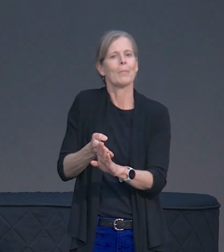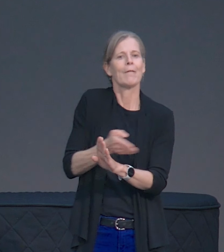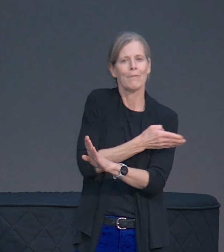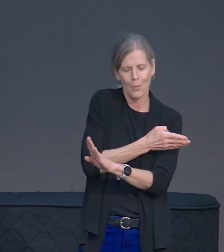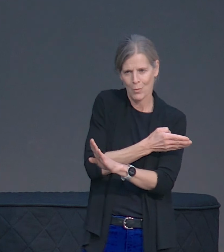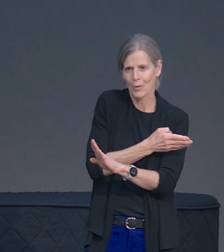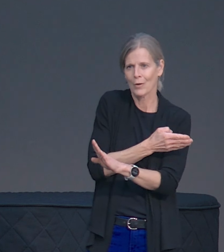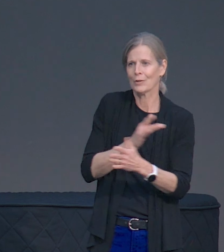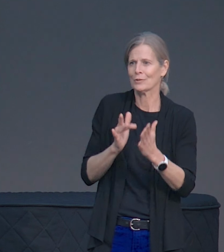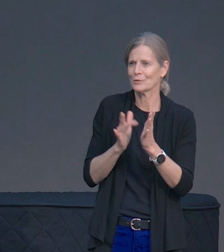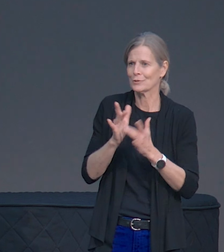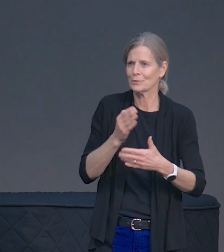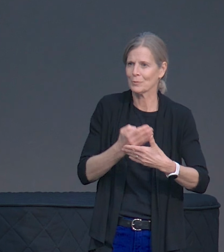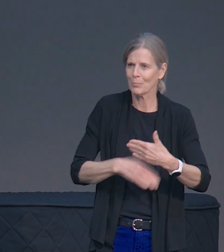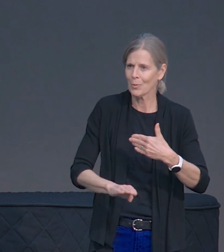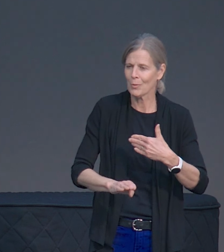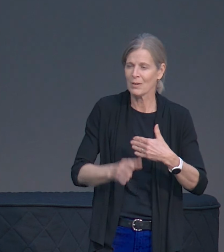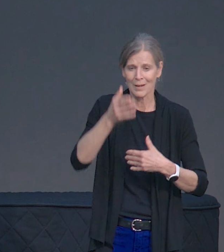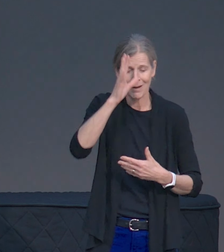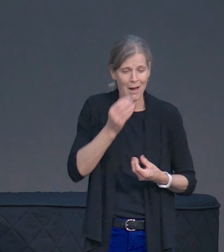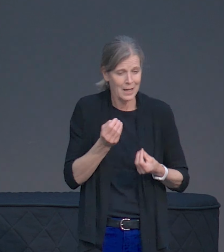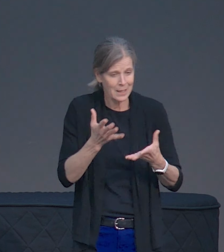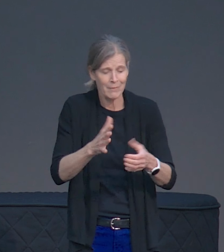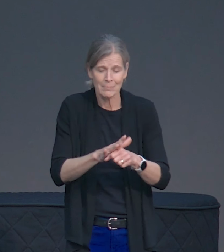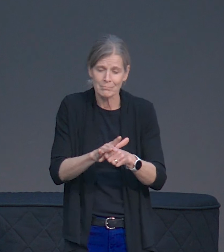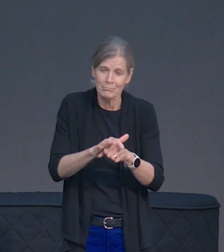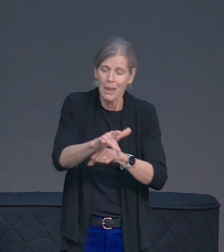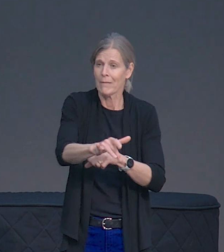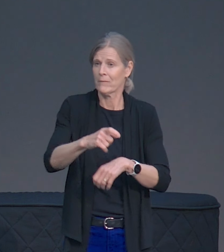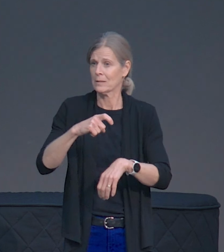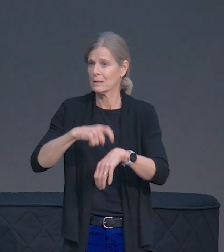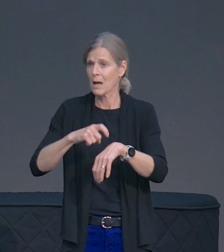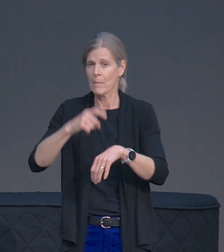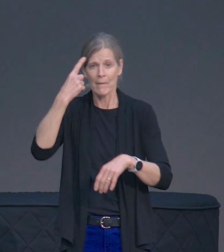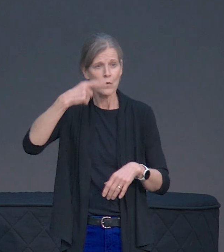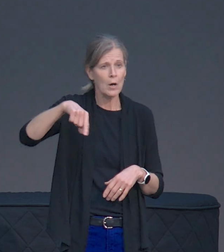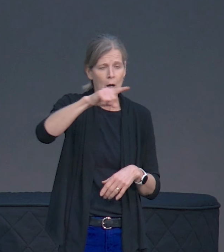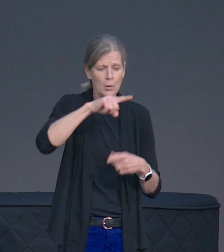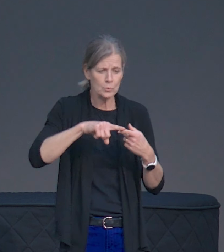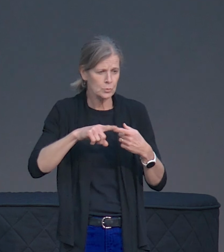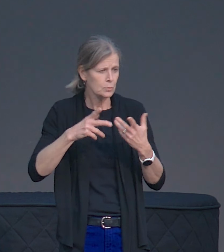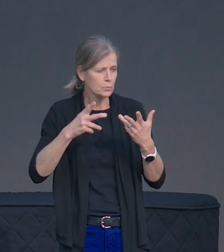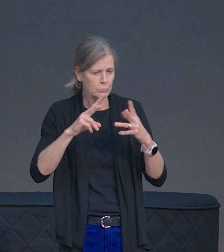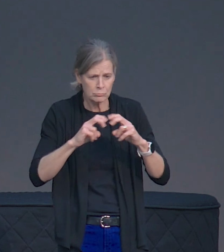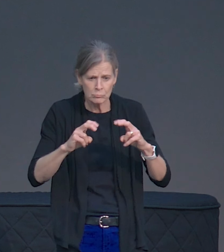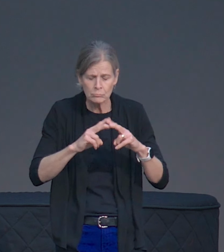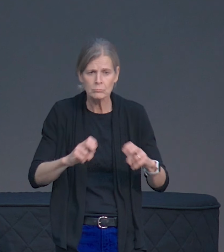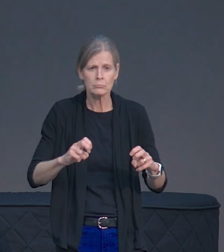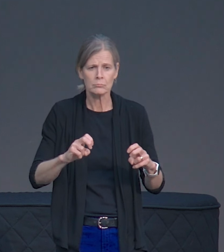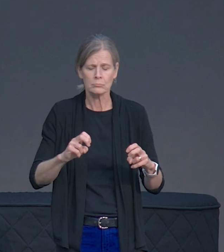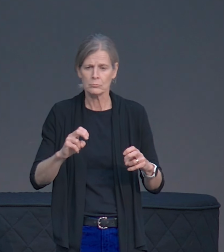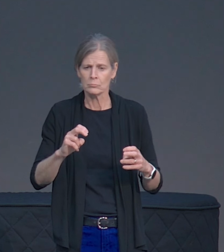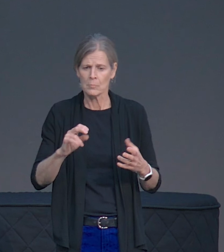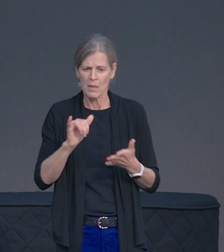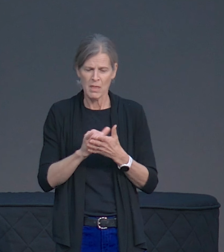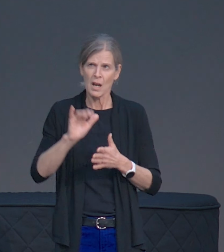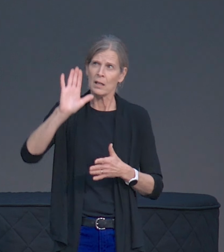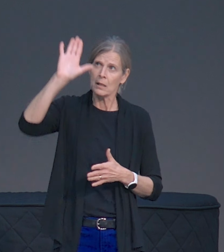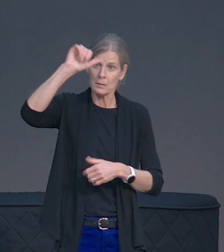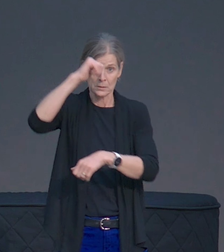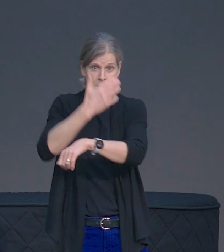God Has Given Ample Time For Us To Discern That His Son Was